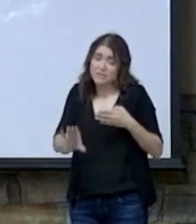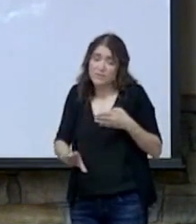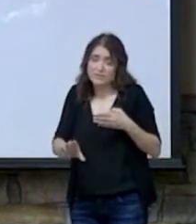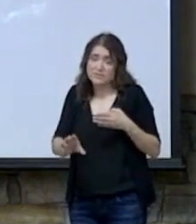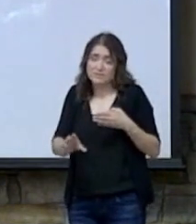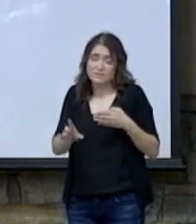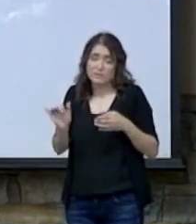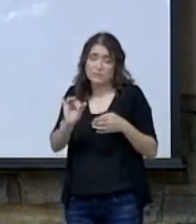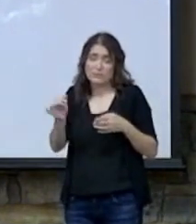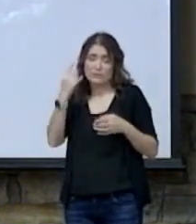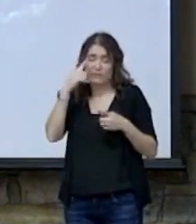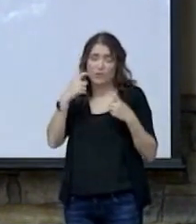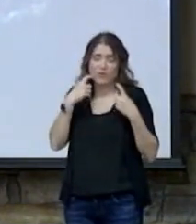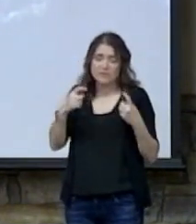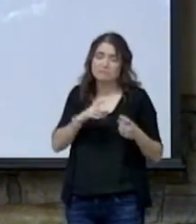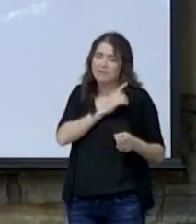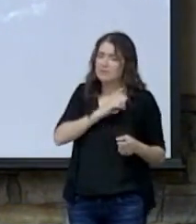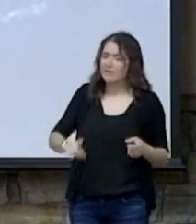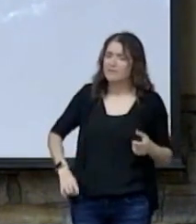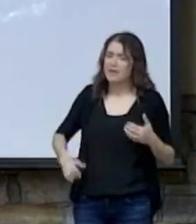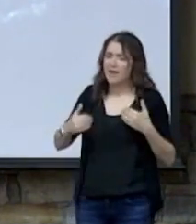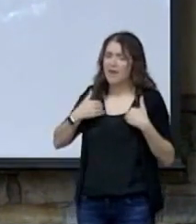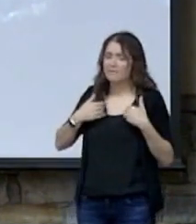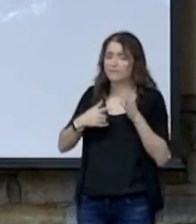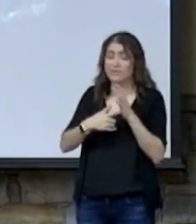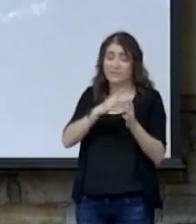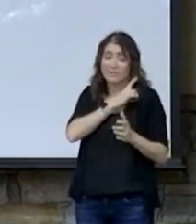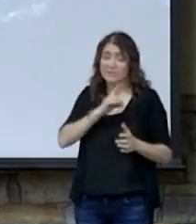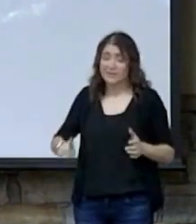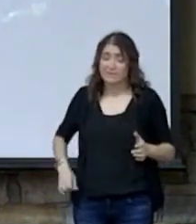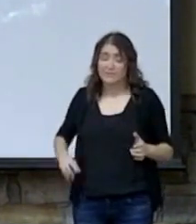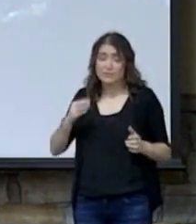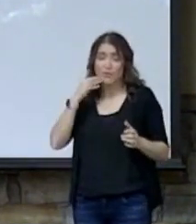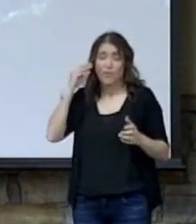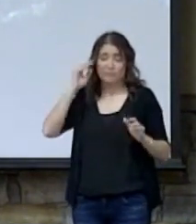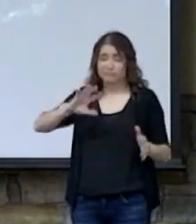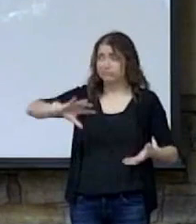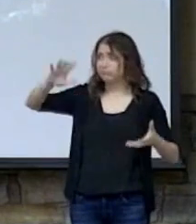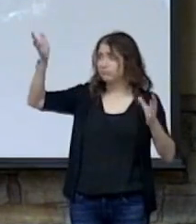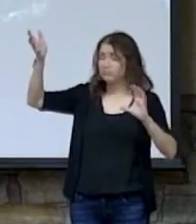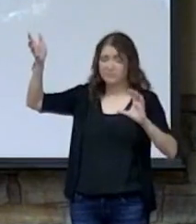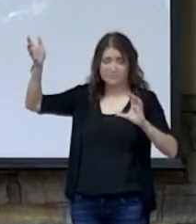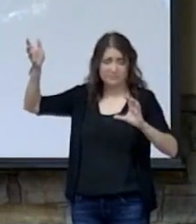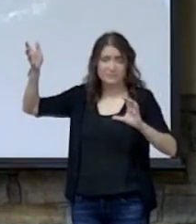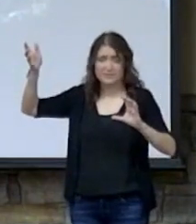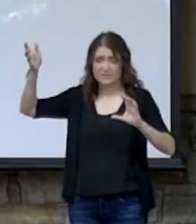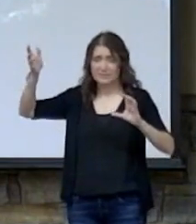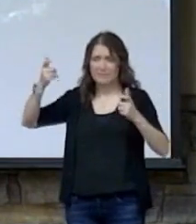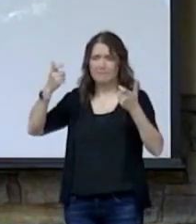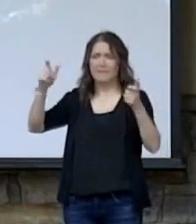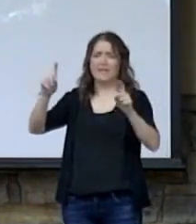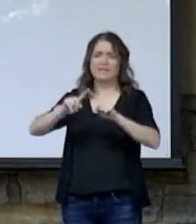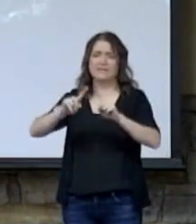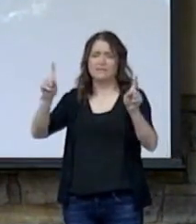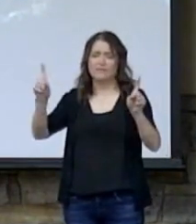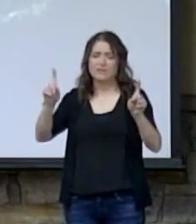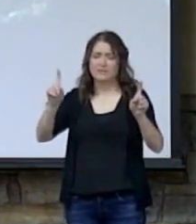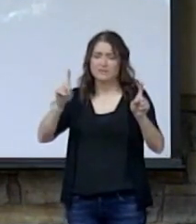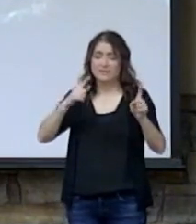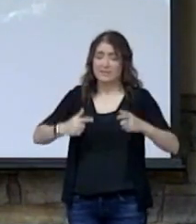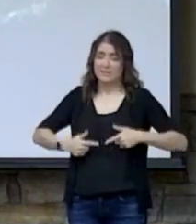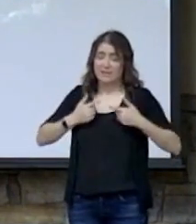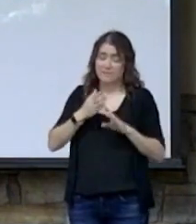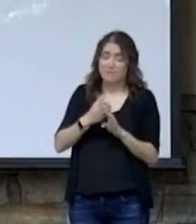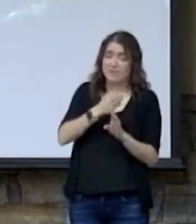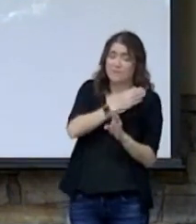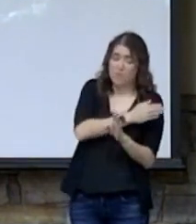sins. David's home became shambles. There's just this distinguished difference in David's life prior to his